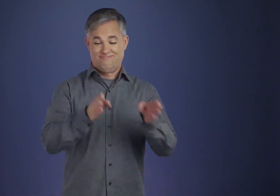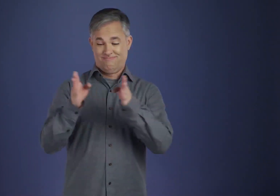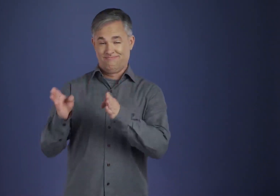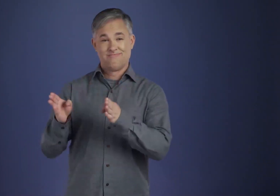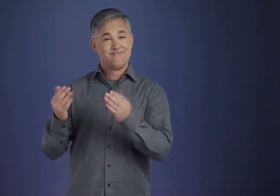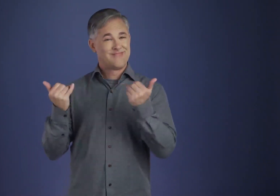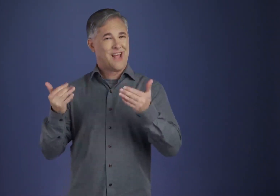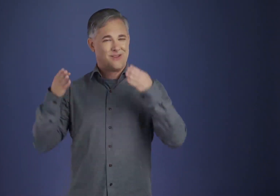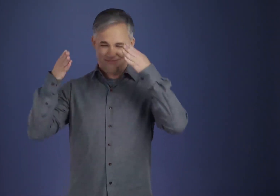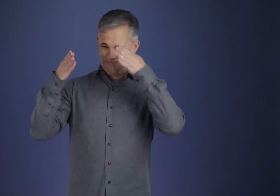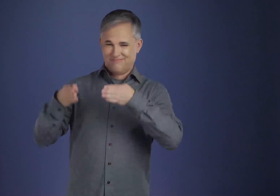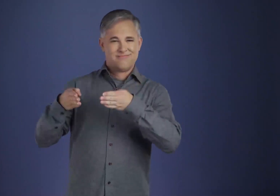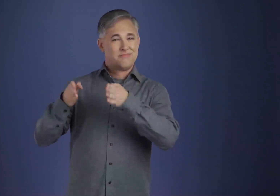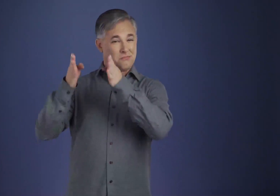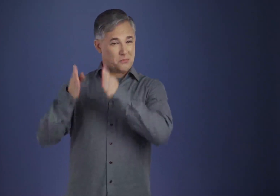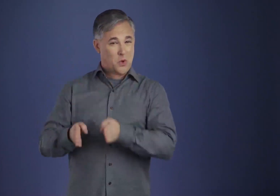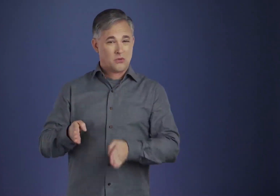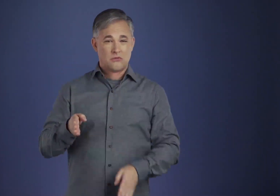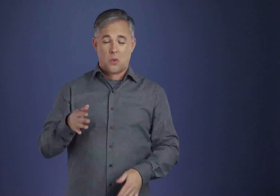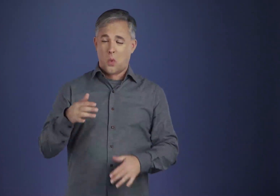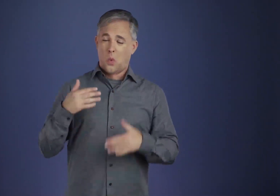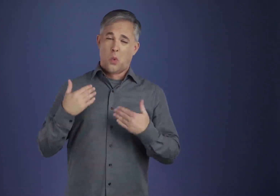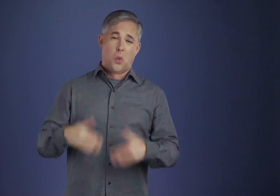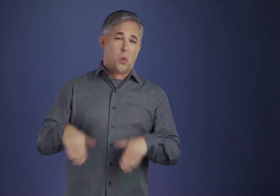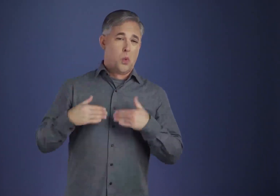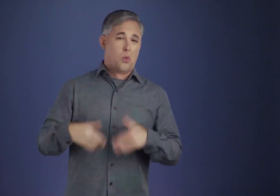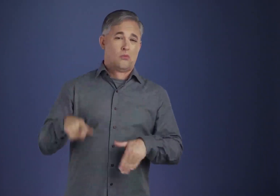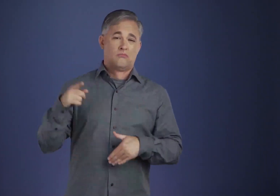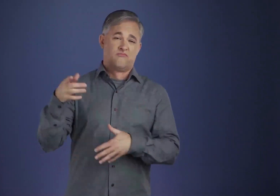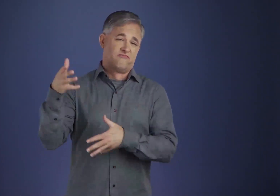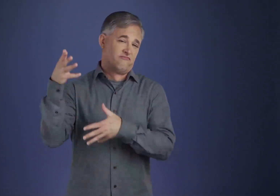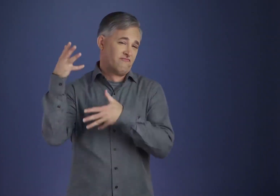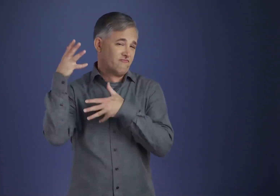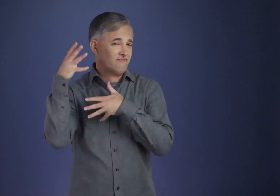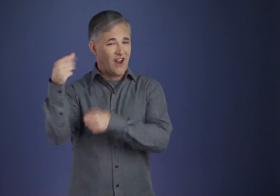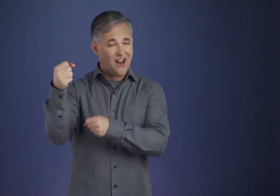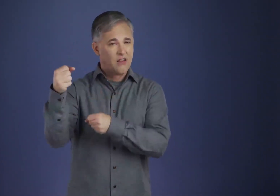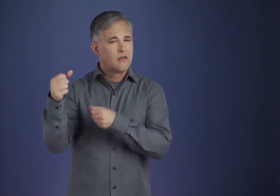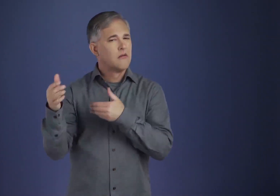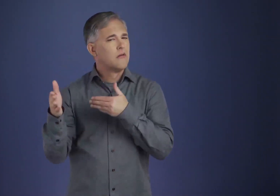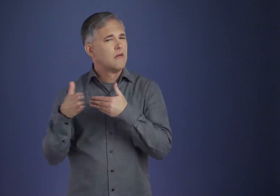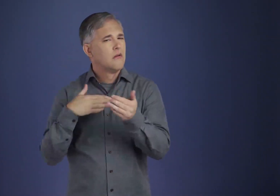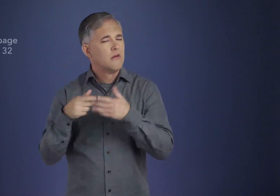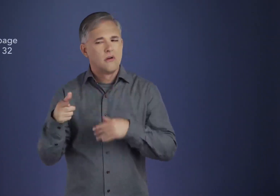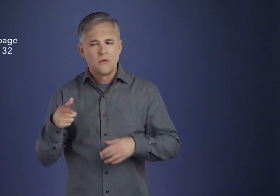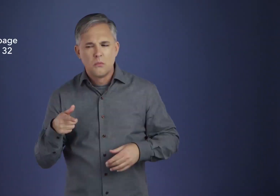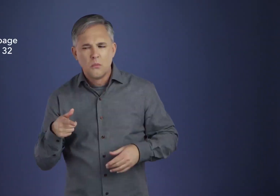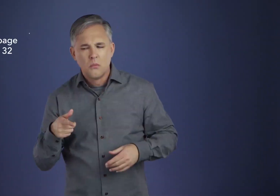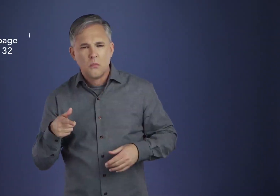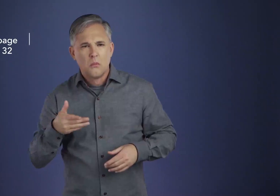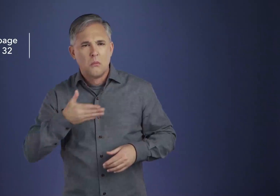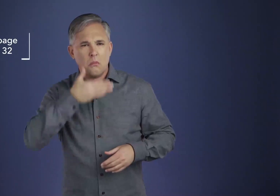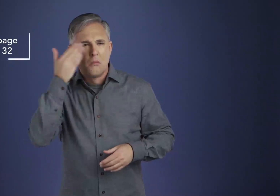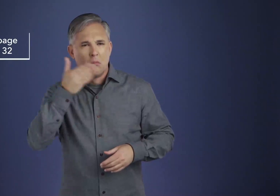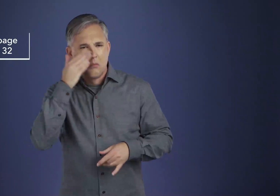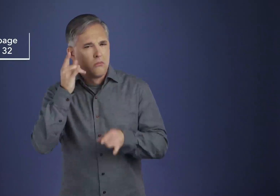Now let's take the guy full of faith, but still reeking of alcohol. He believes he is